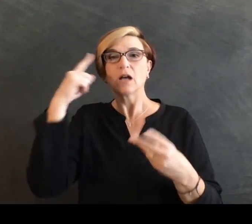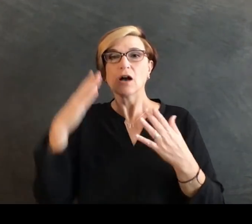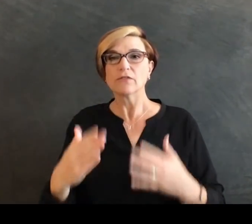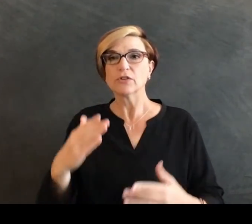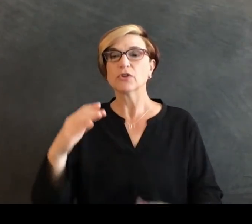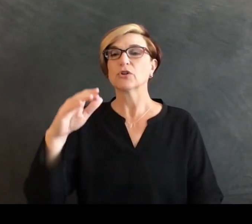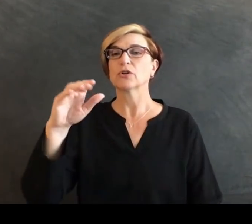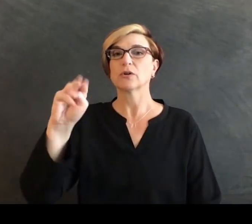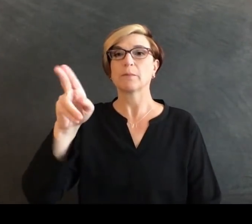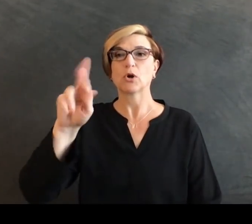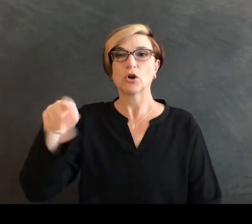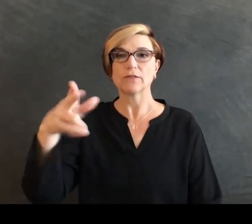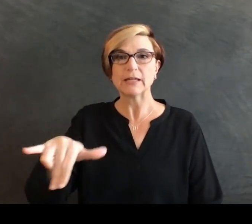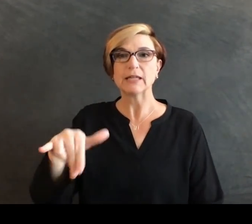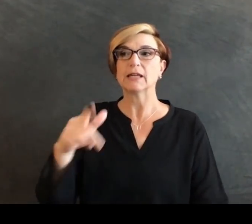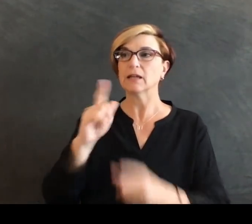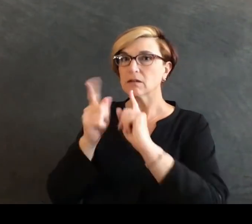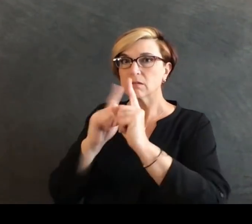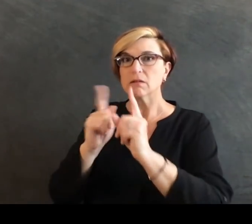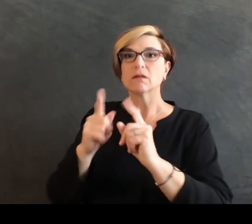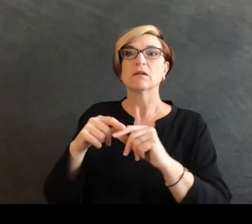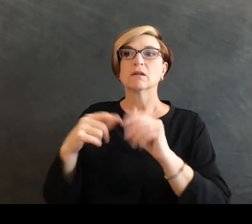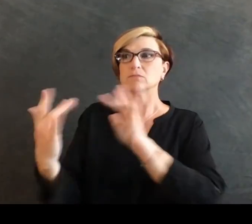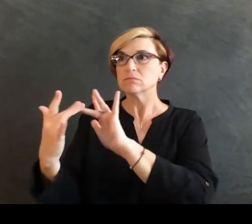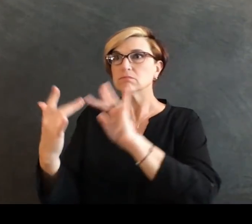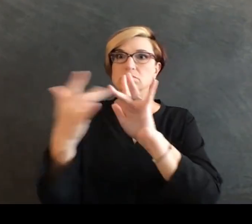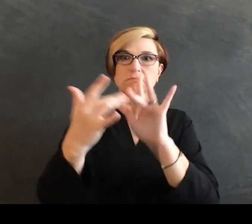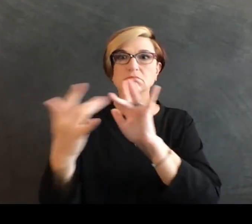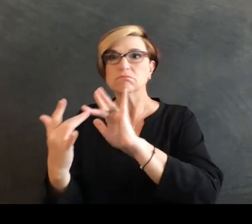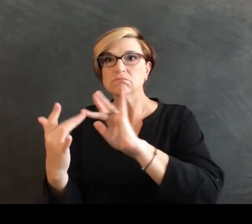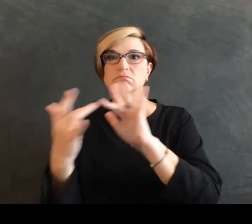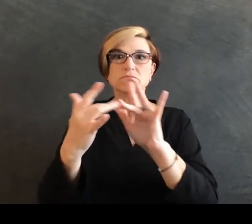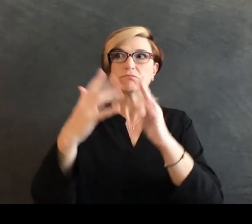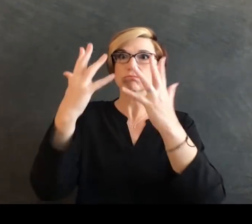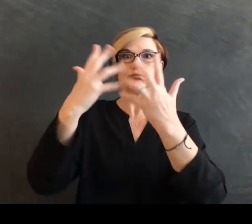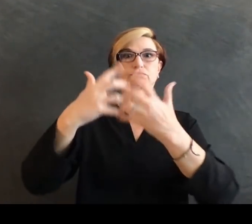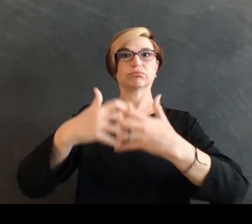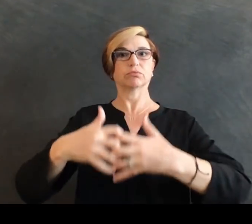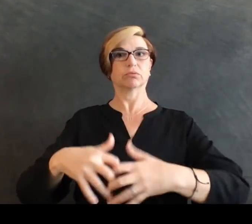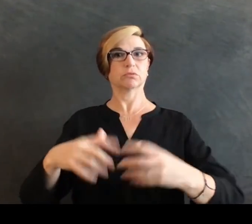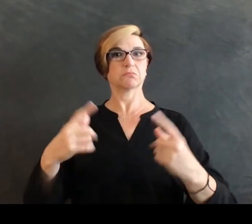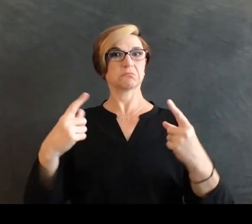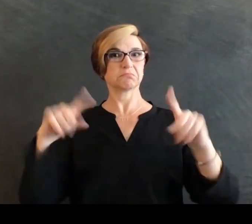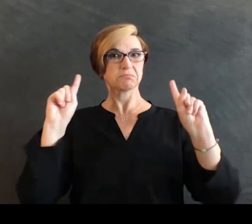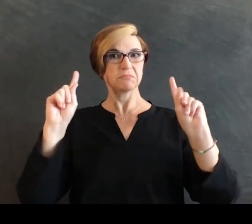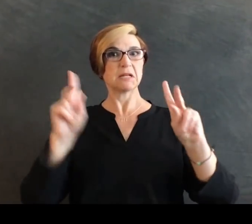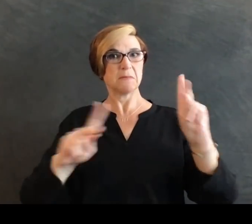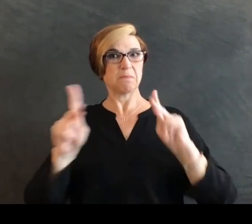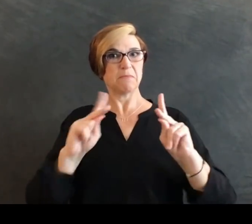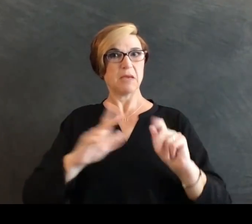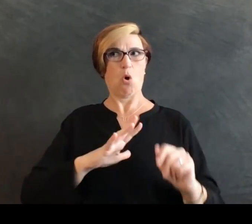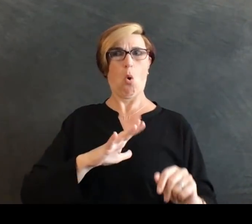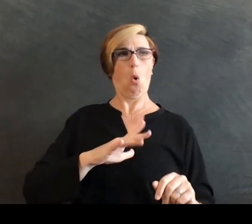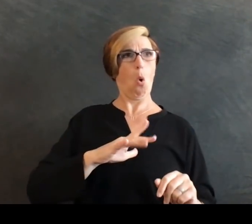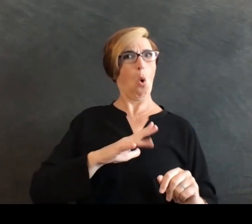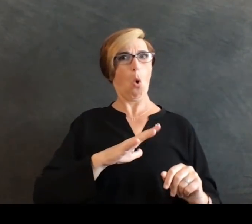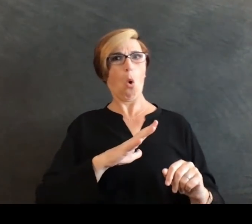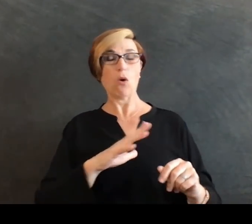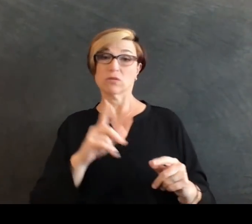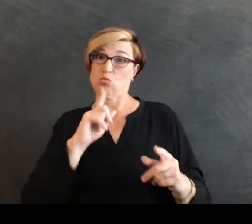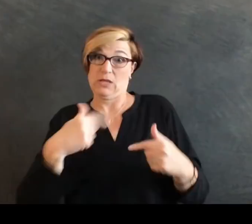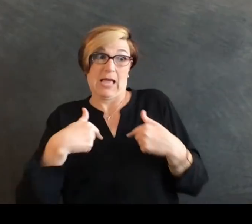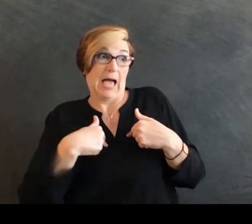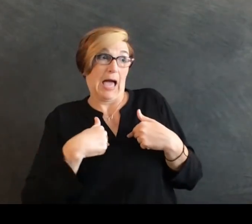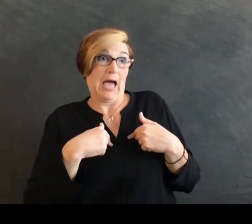we're really getting the job done. People are very impressed, and I'm very impressed by the people in FEMA, the people in the Army Corps